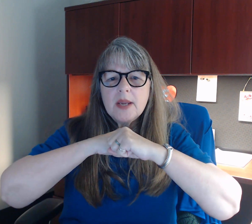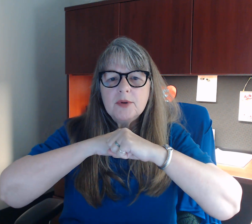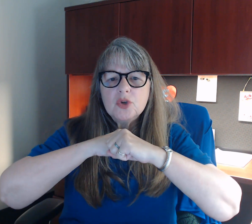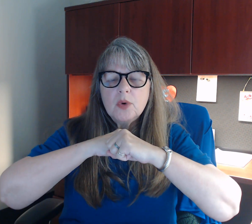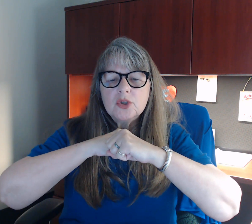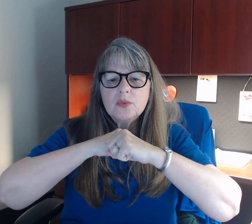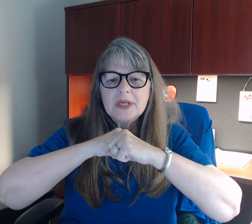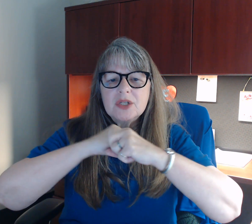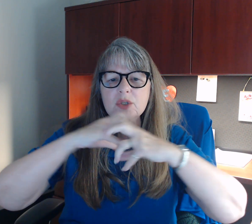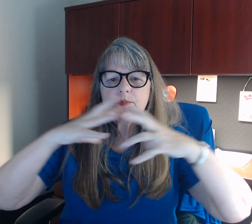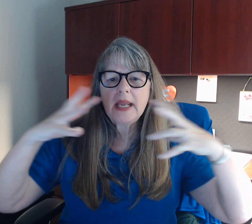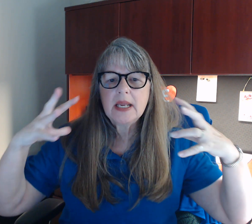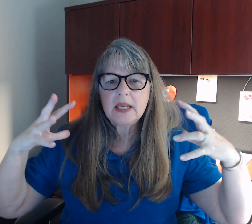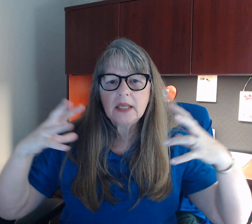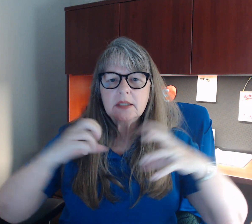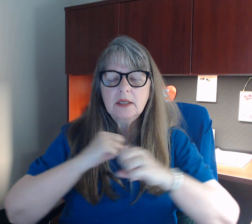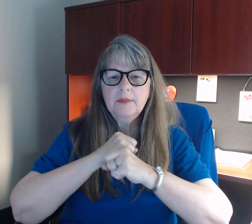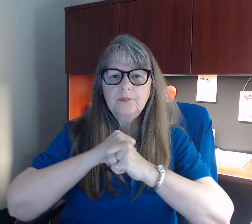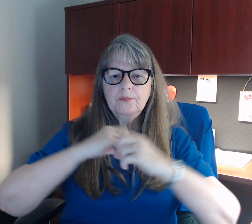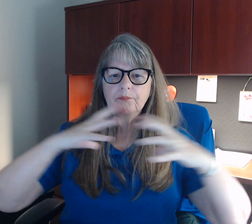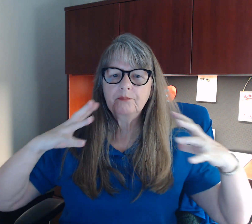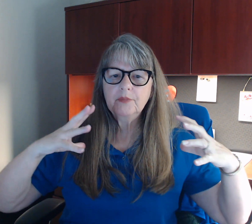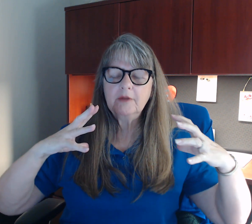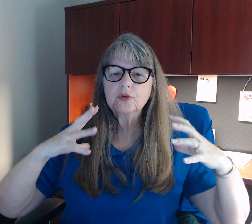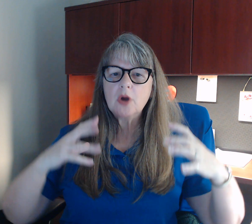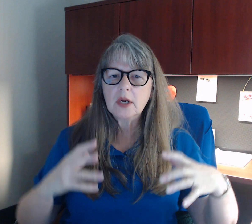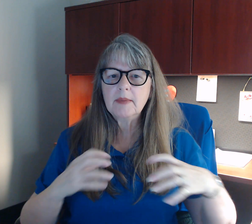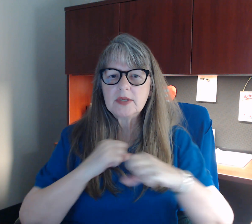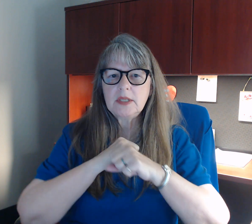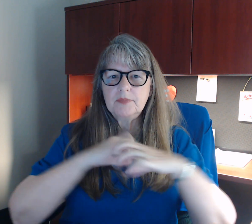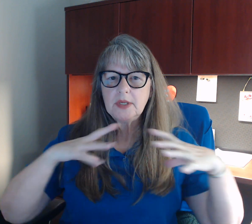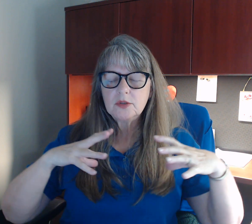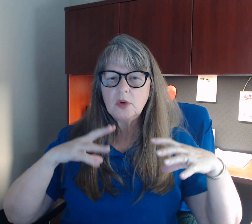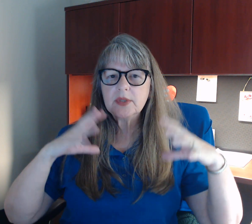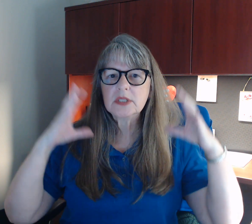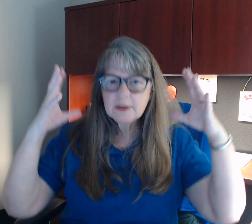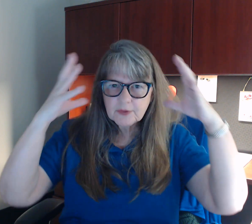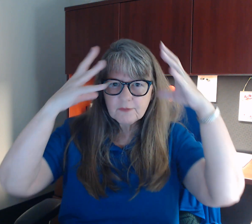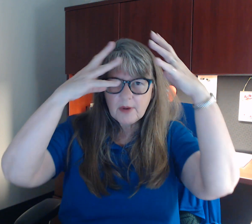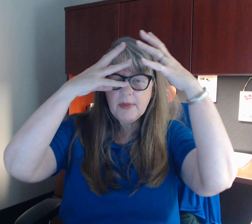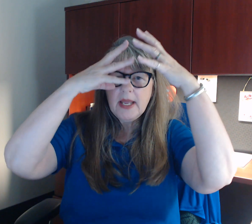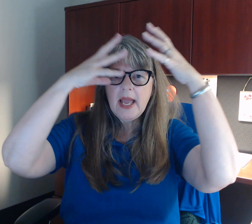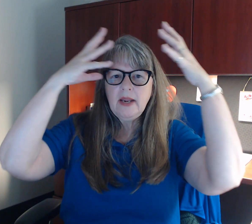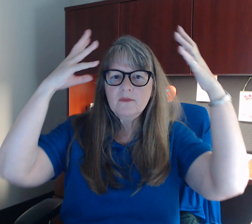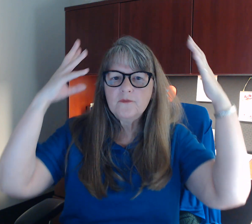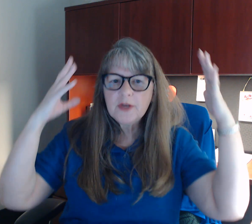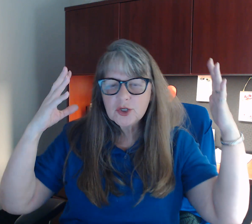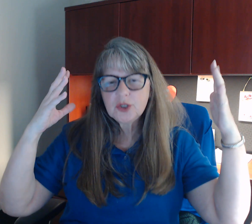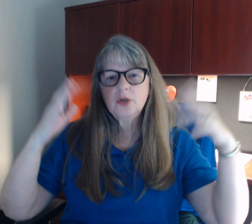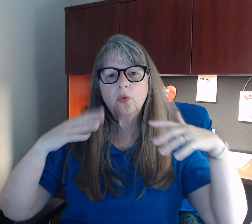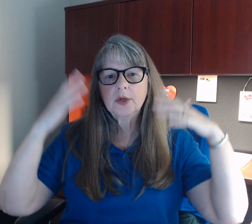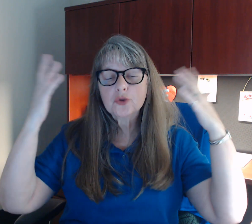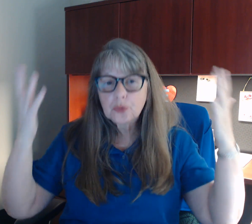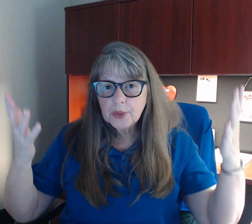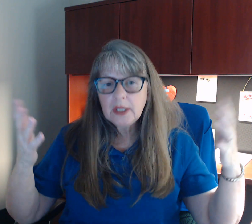you want to expand it if you're talking about something. So it's different from an envision or a dream,